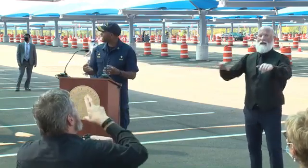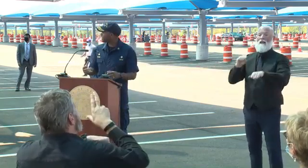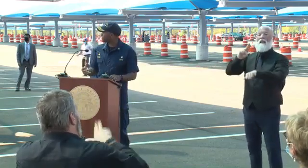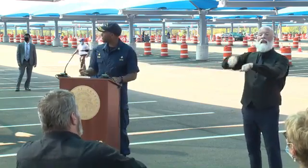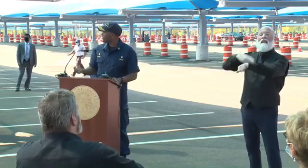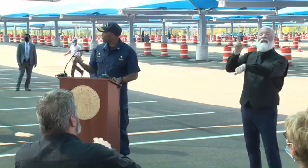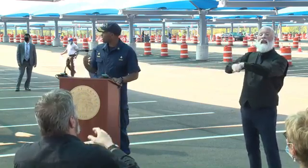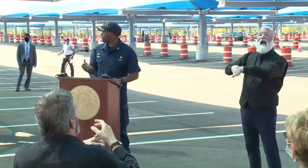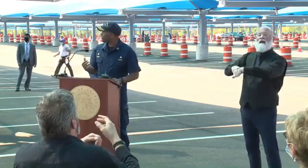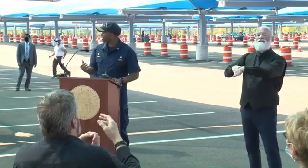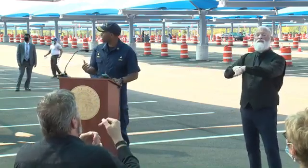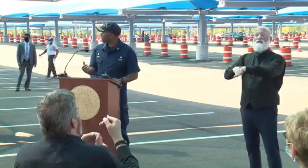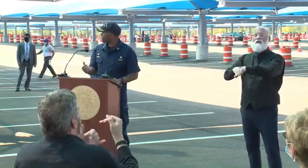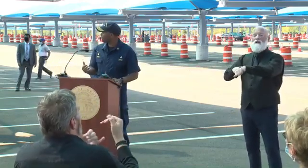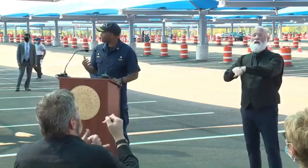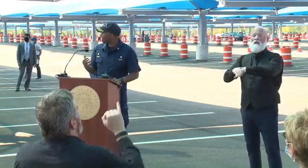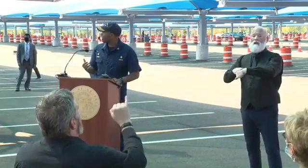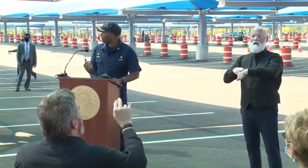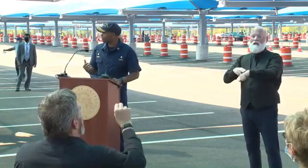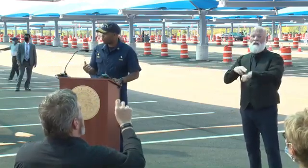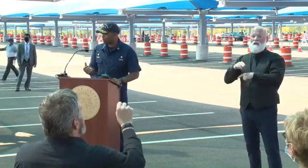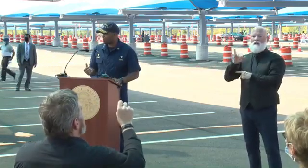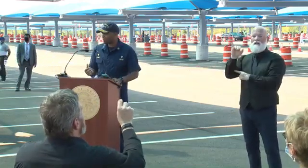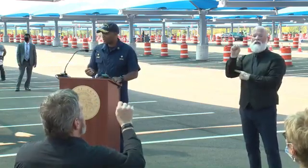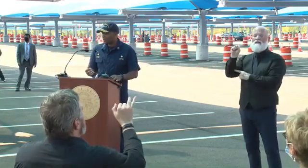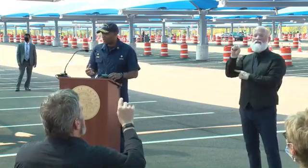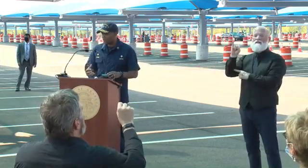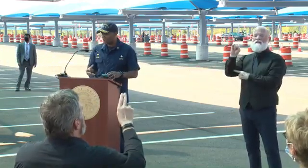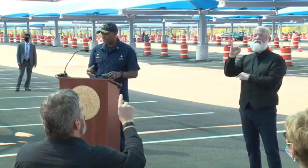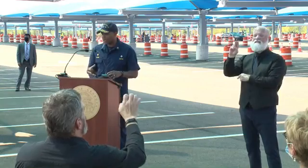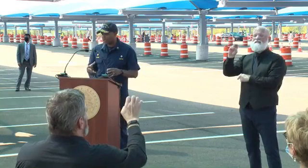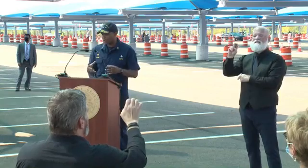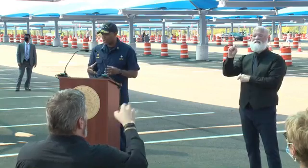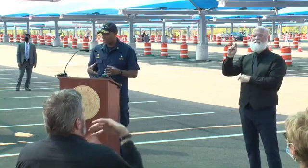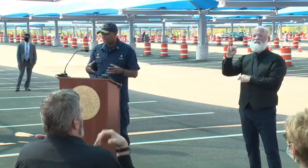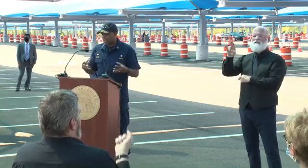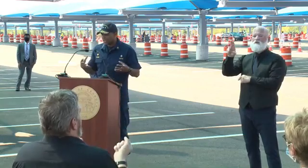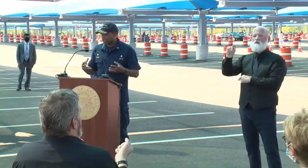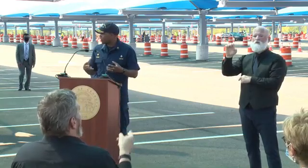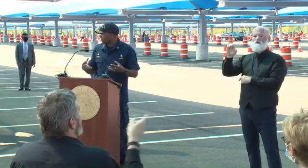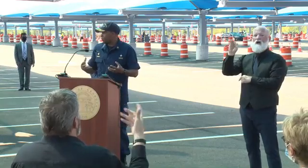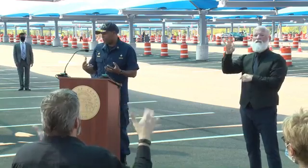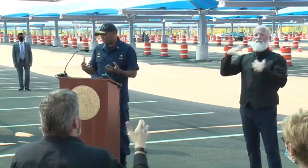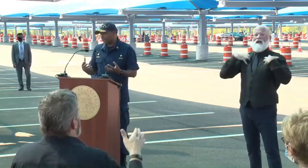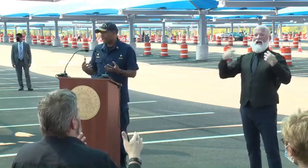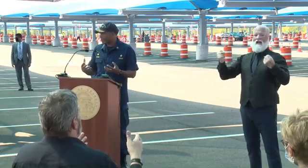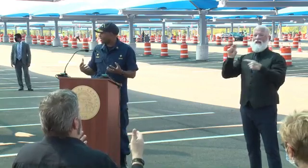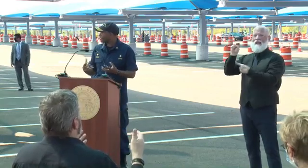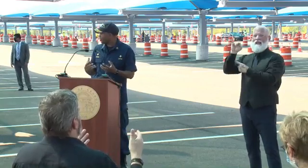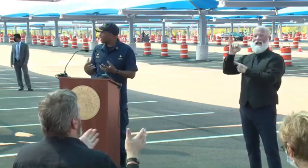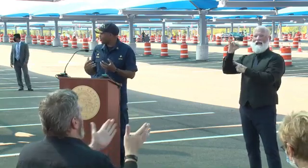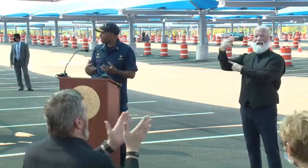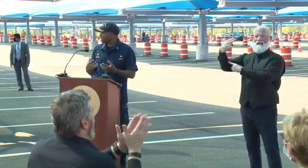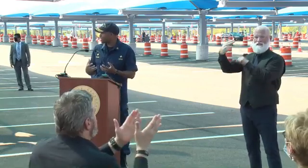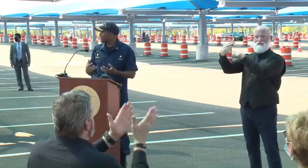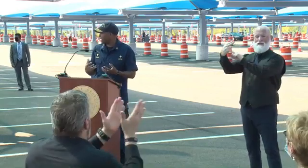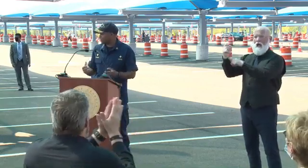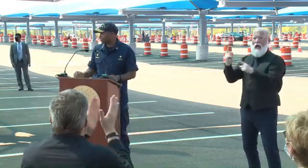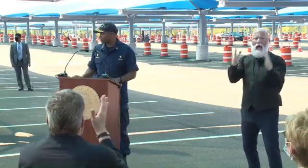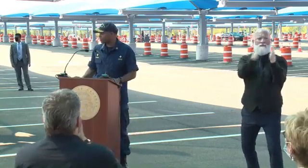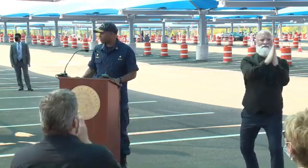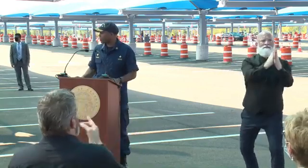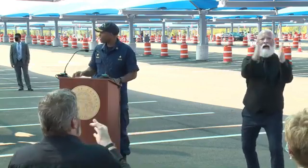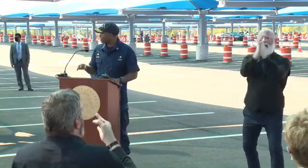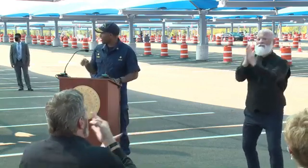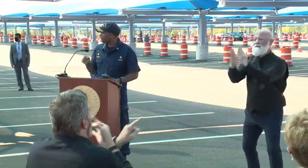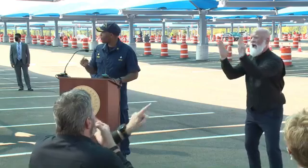a Shark Tank initiative, where they brought in companies from all over the world to compete and to, well, I say compete, they're really working